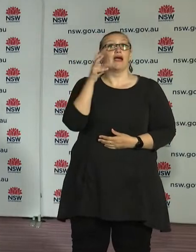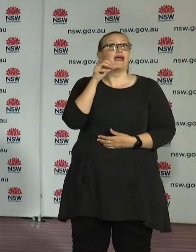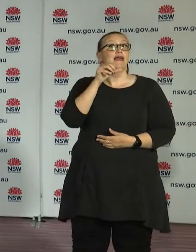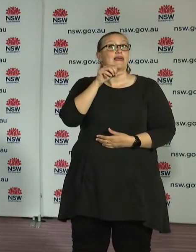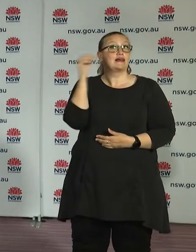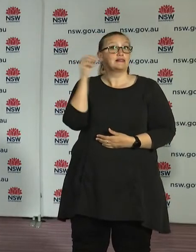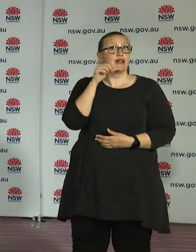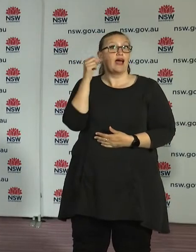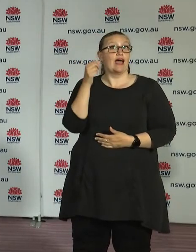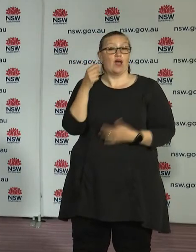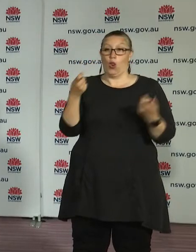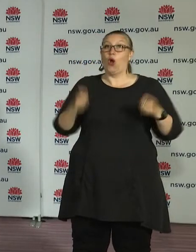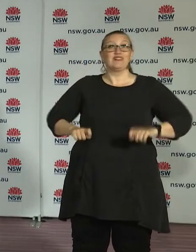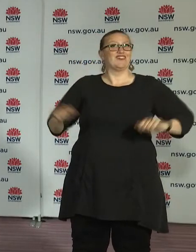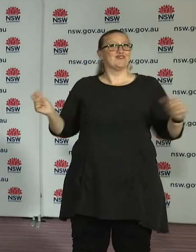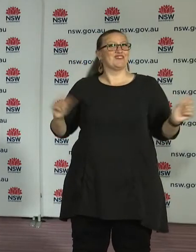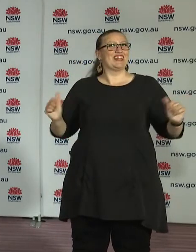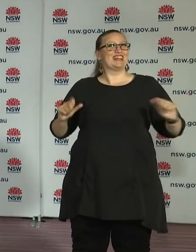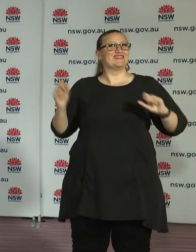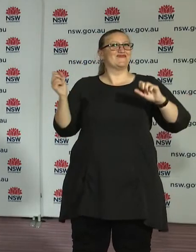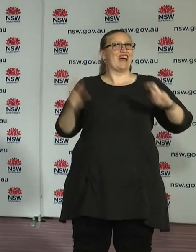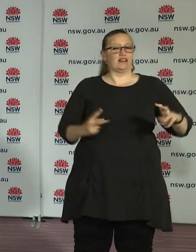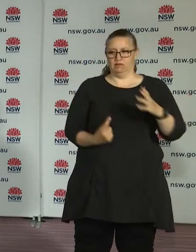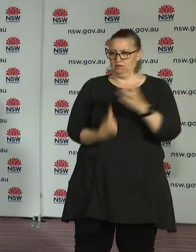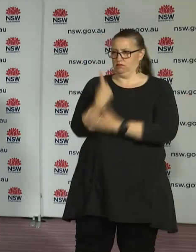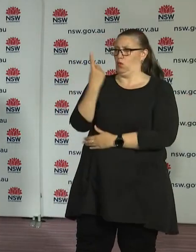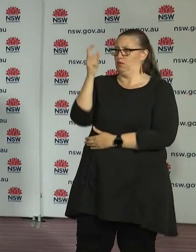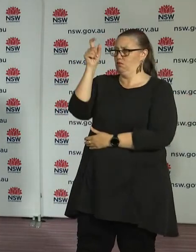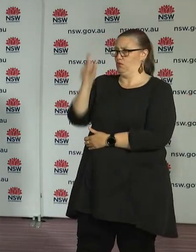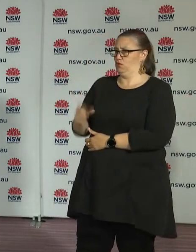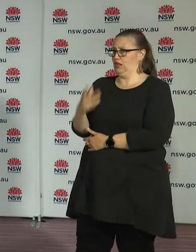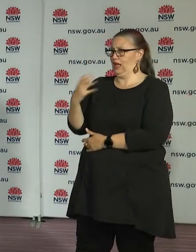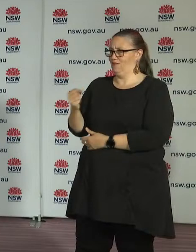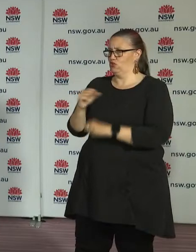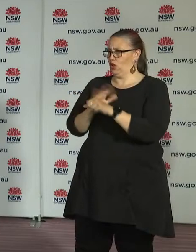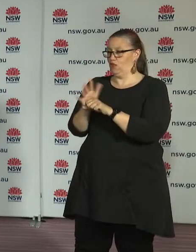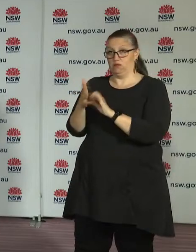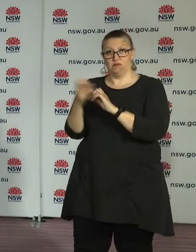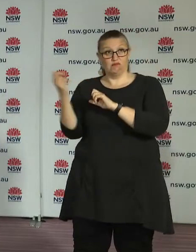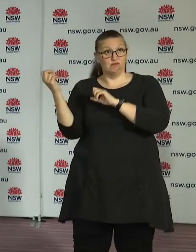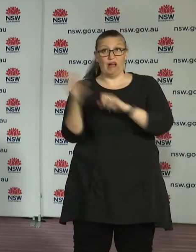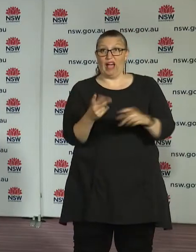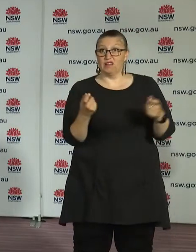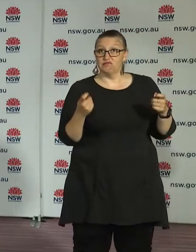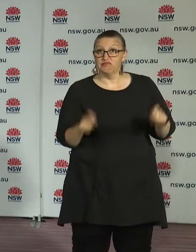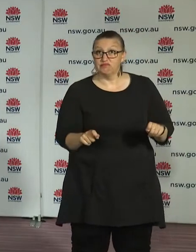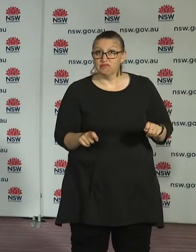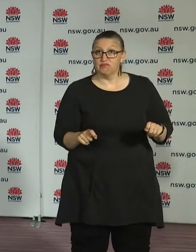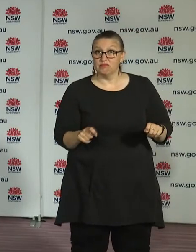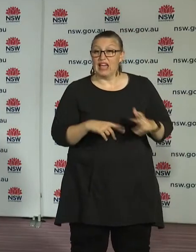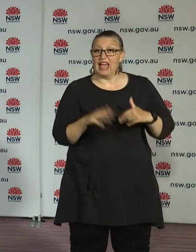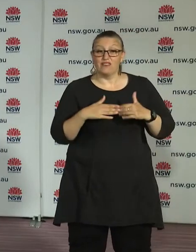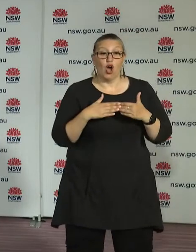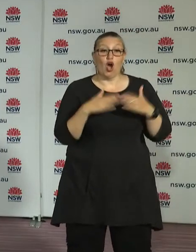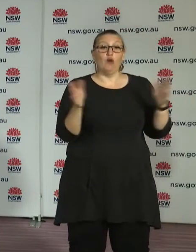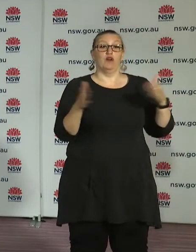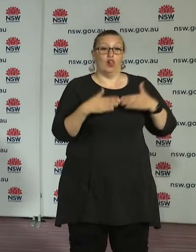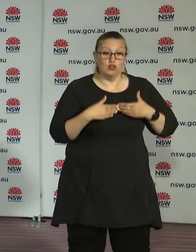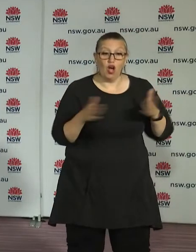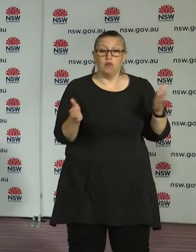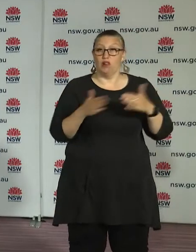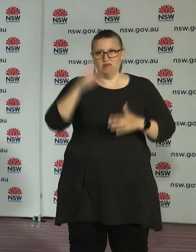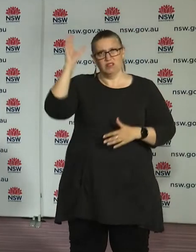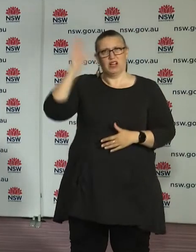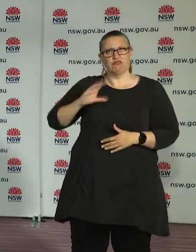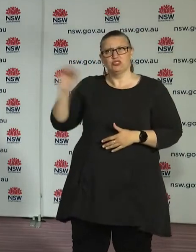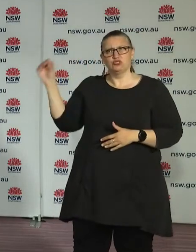this new case send it back into lockdown? And are the 7-day snap lockdowns in the regions enough if it's going to be open, close, open, close?